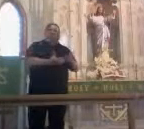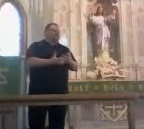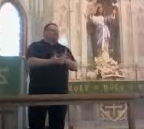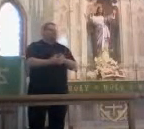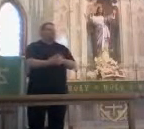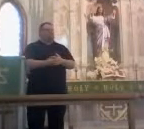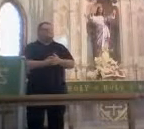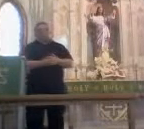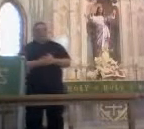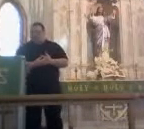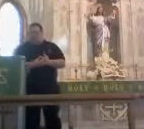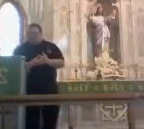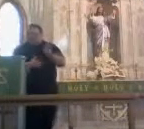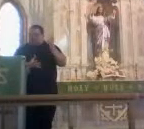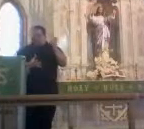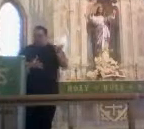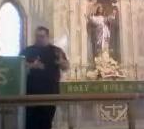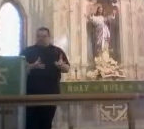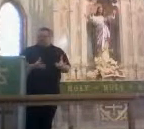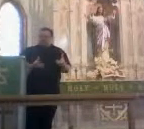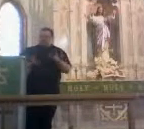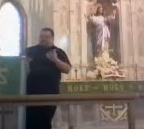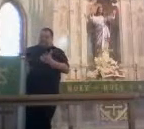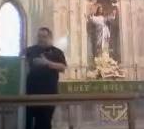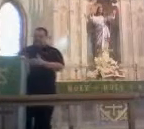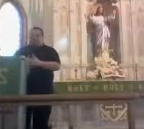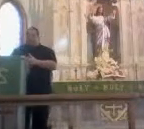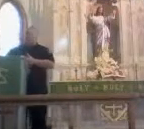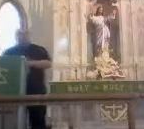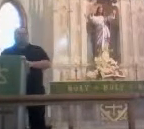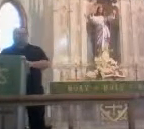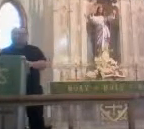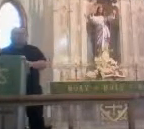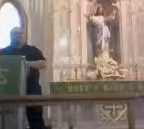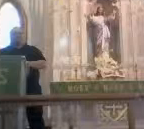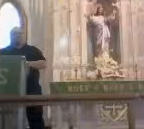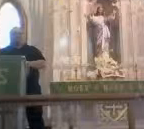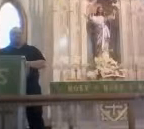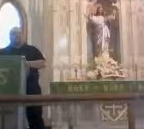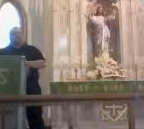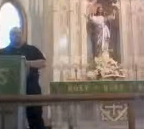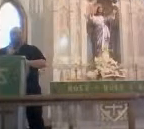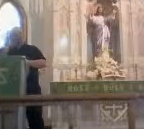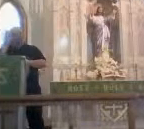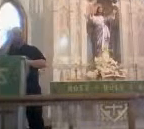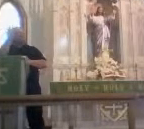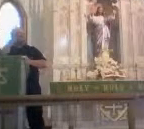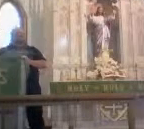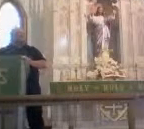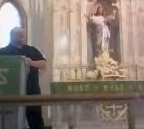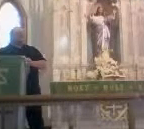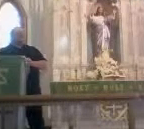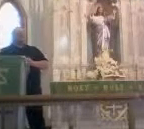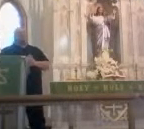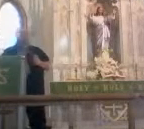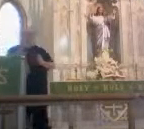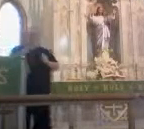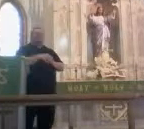basics. We go to God in his word, what he's given us in his Bible. On your worst days ever, read through some